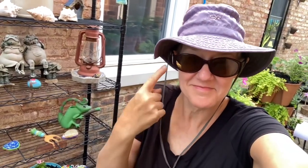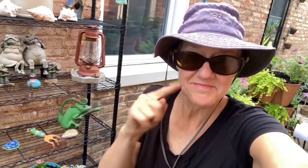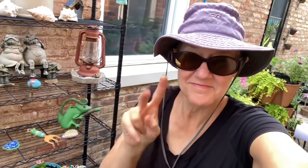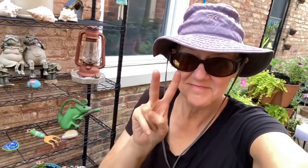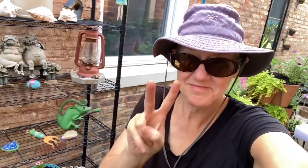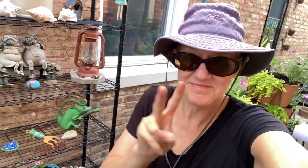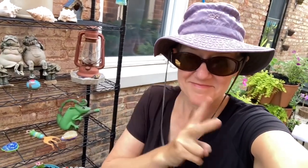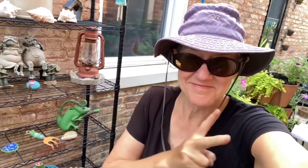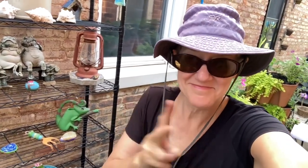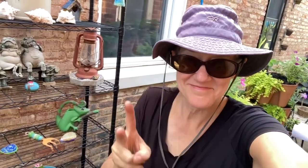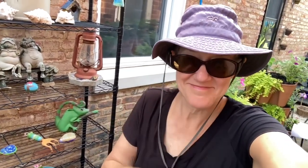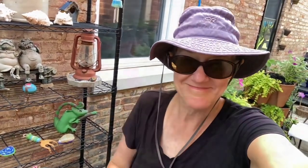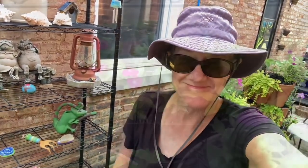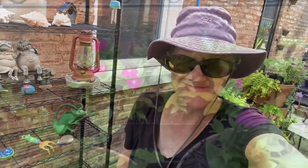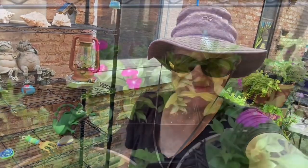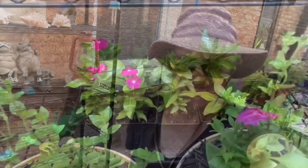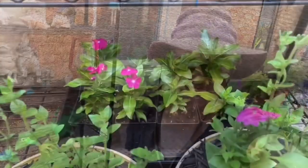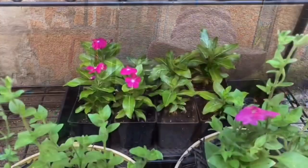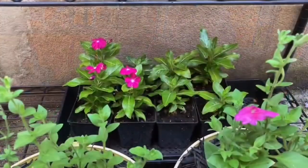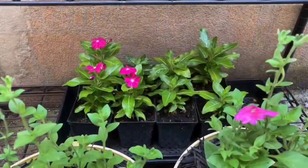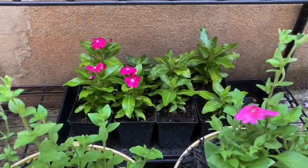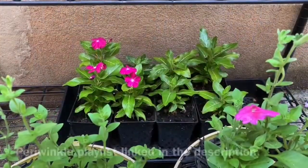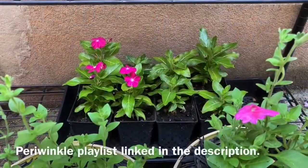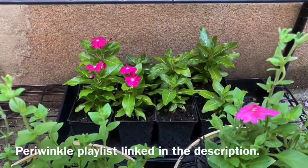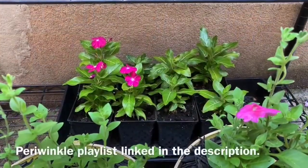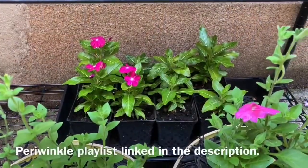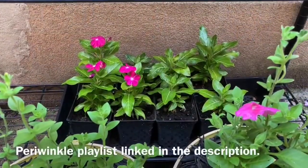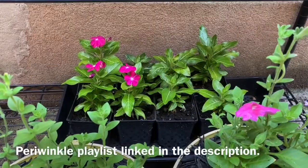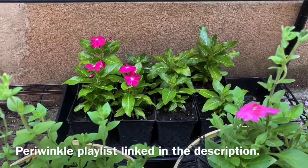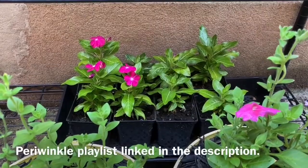already hardened off for 2 weeks.